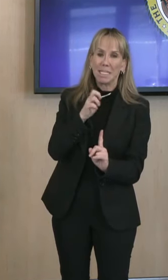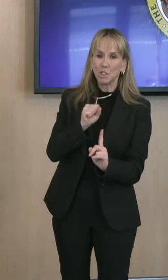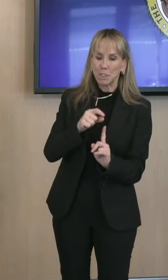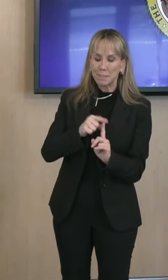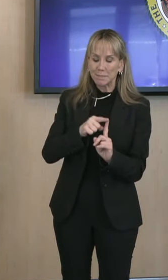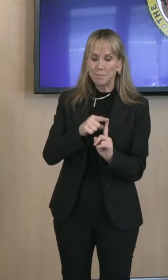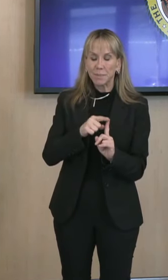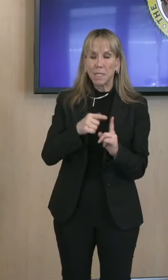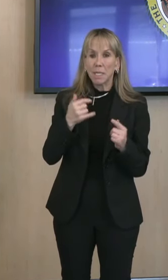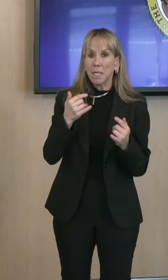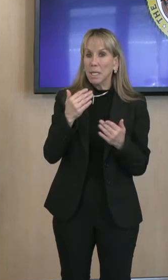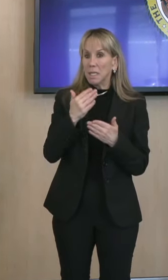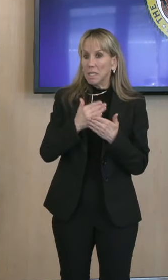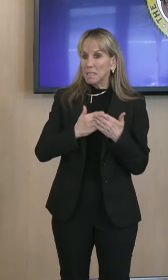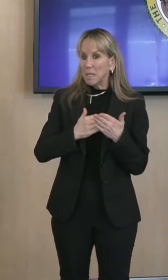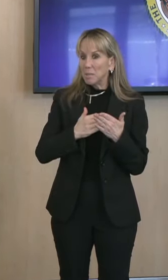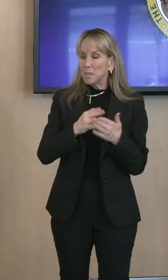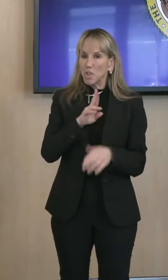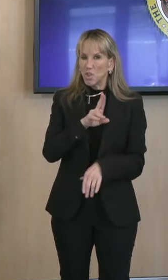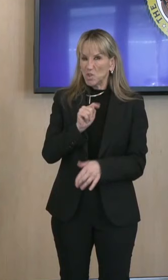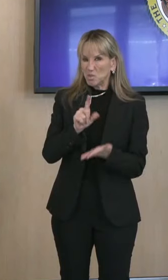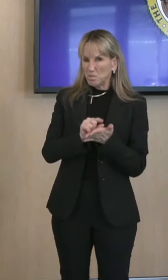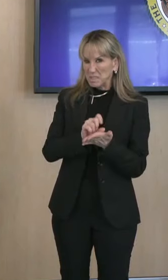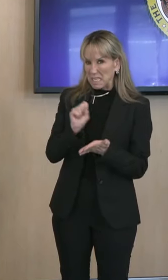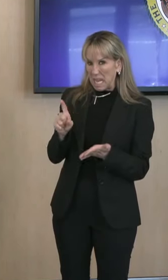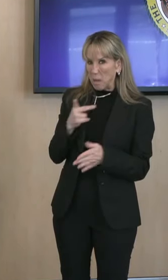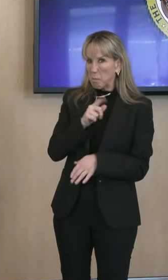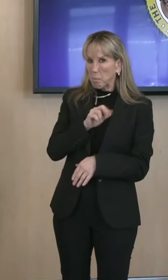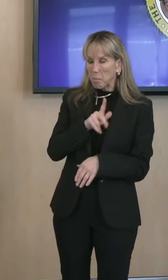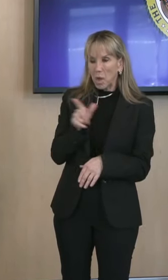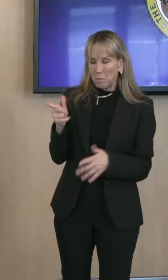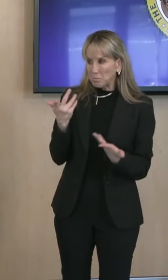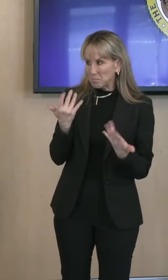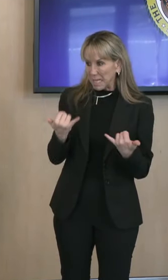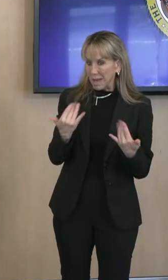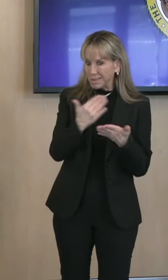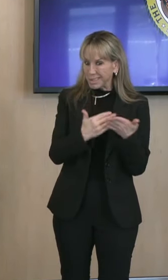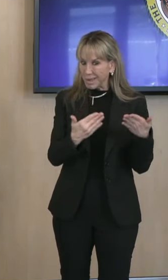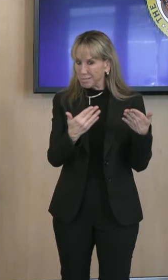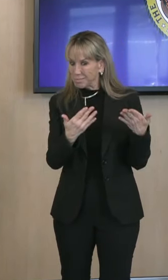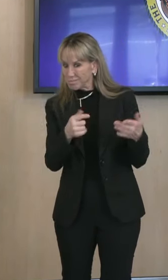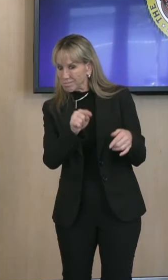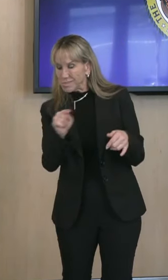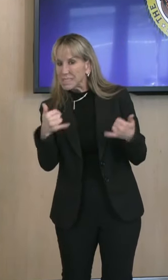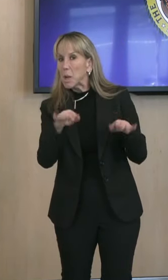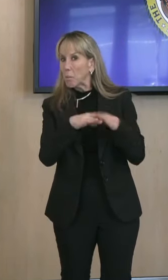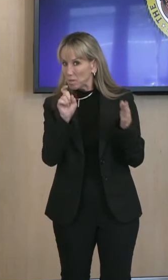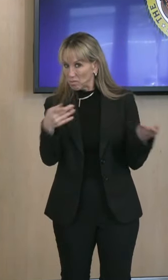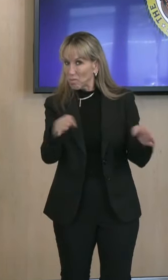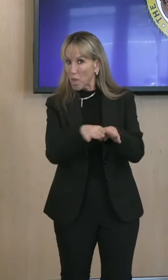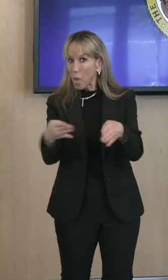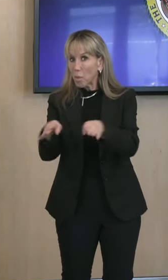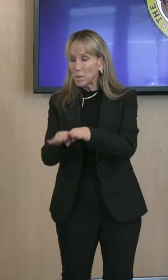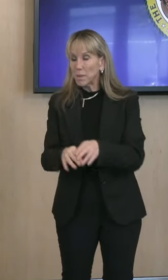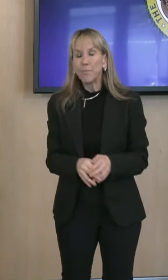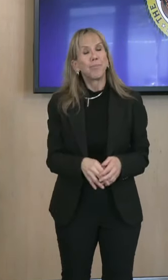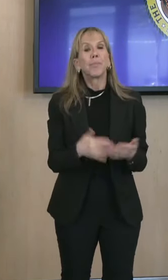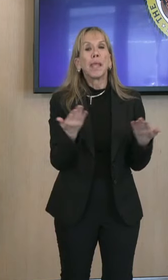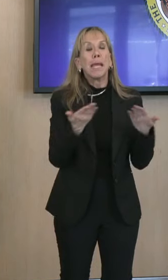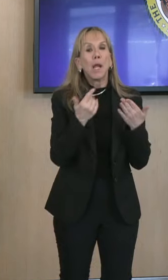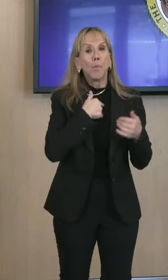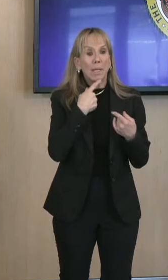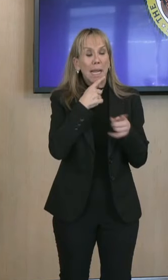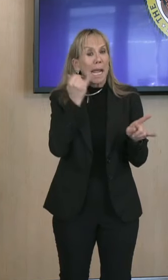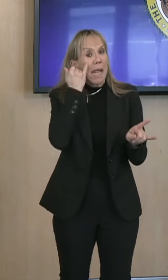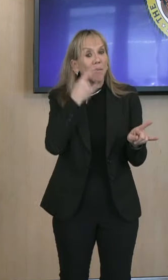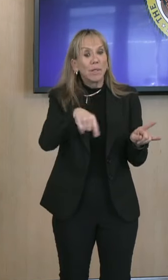Diego County. Should they close? Well, presently, our public health order tells jurisdictions that if they cannot maintain